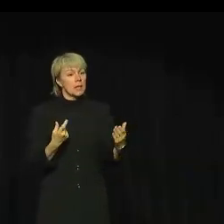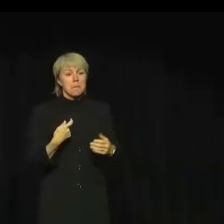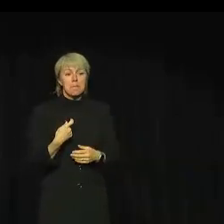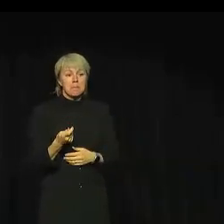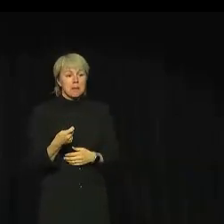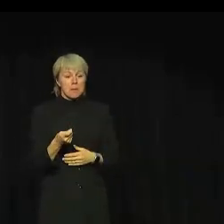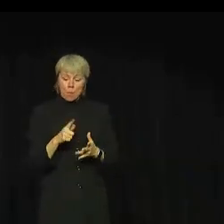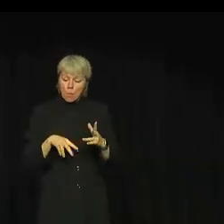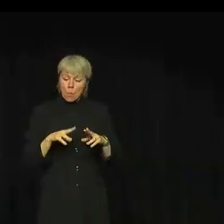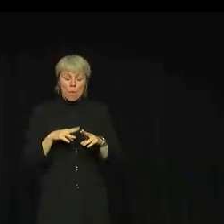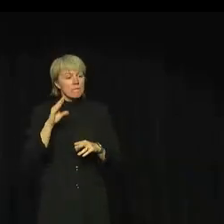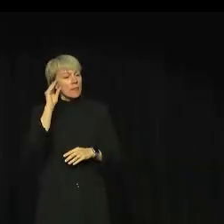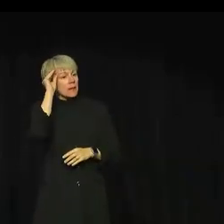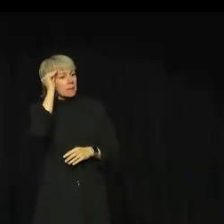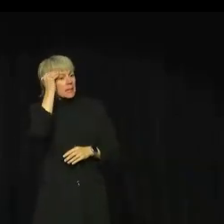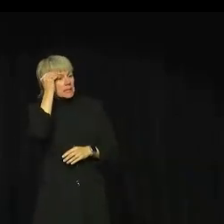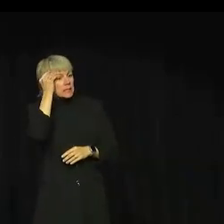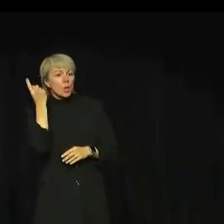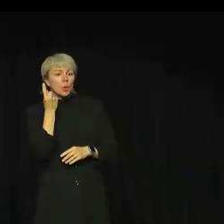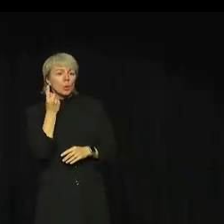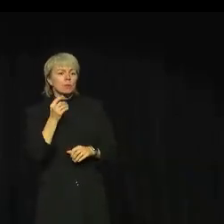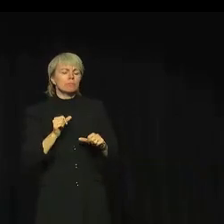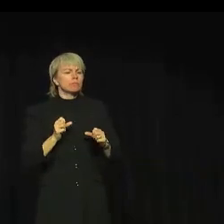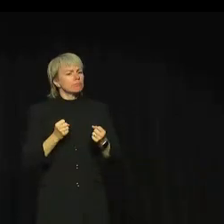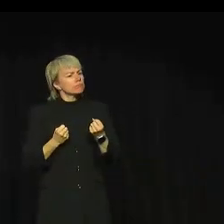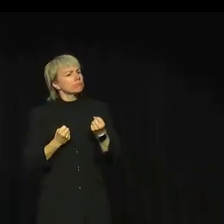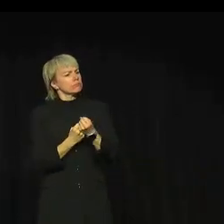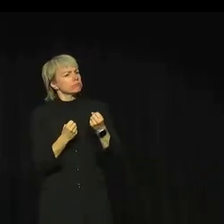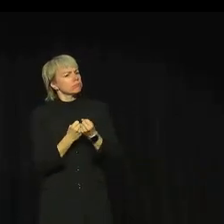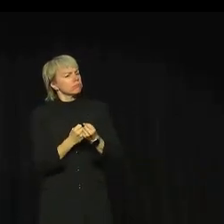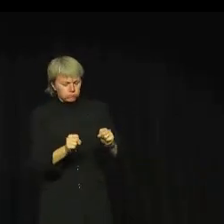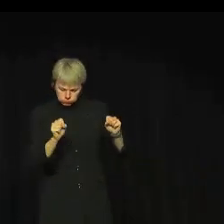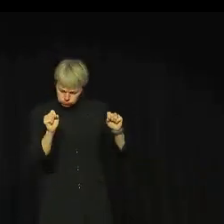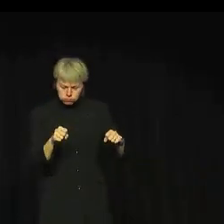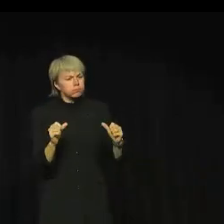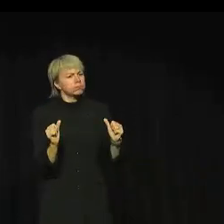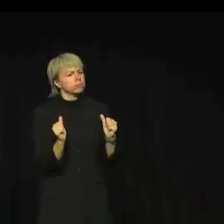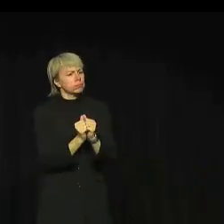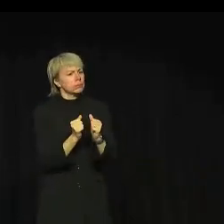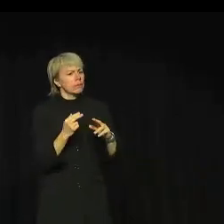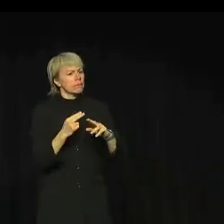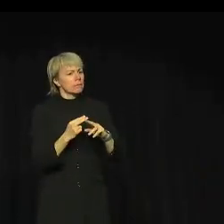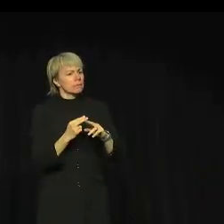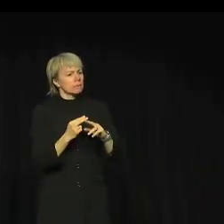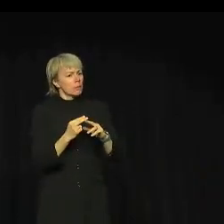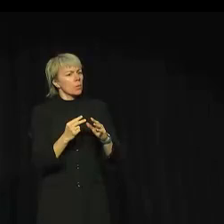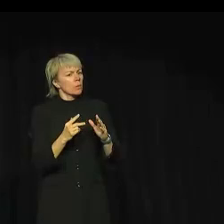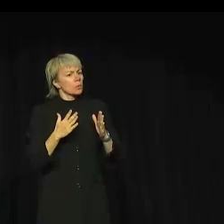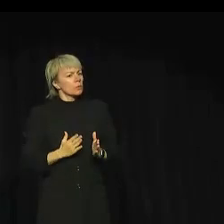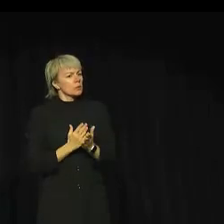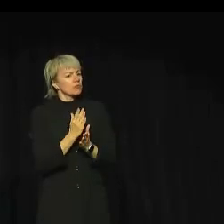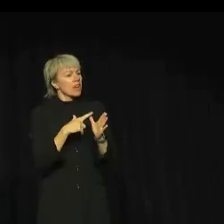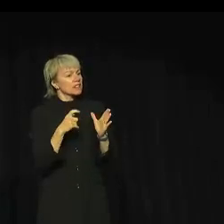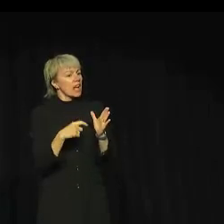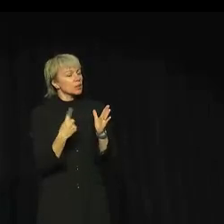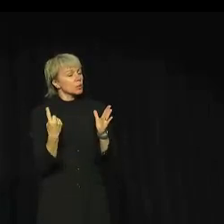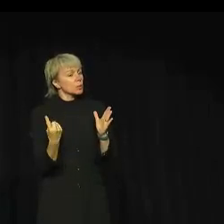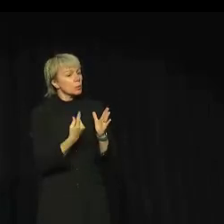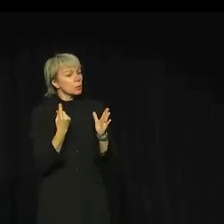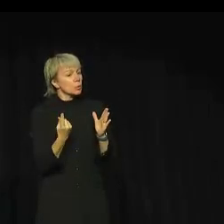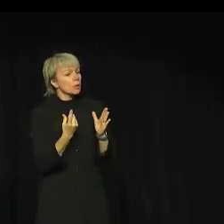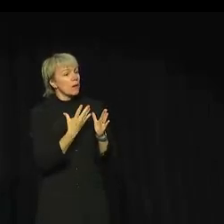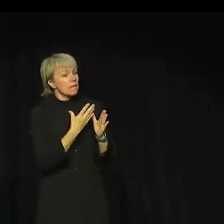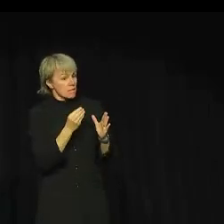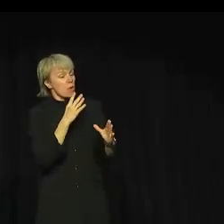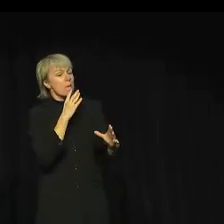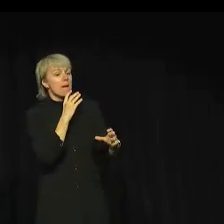members of the committee who supported what we're gathered here today to talk about were members from